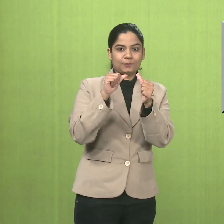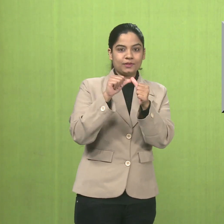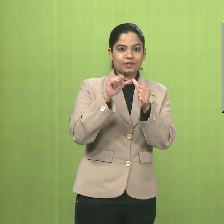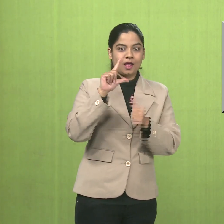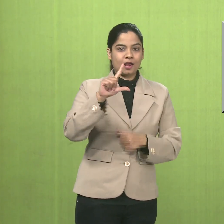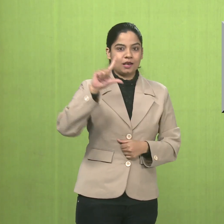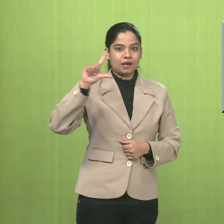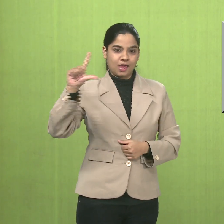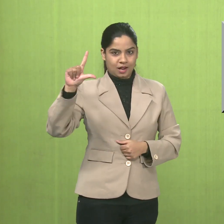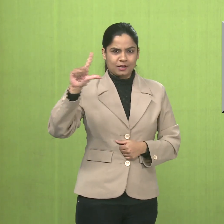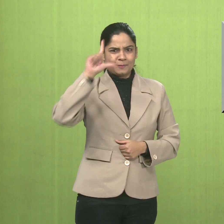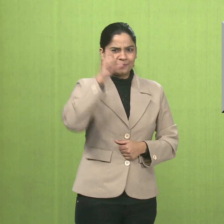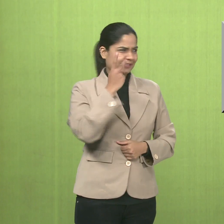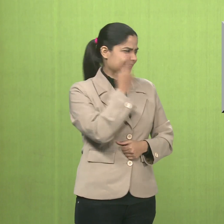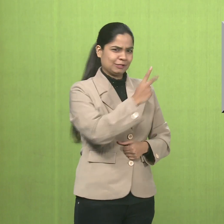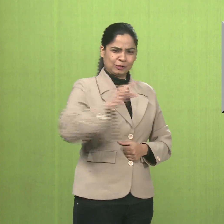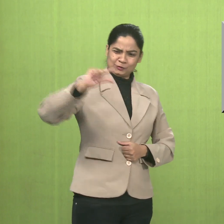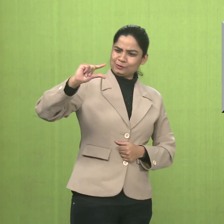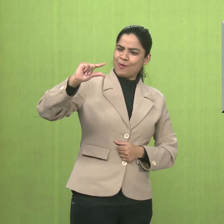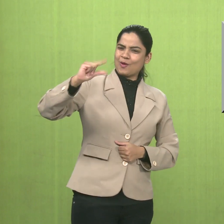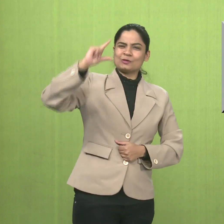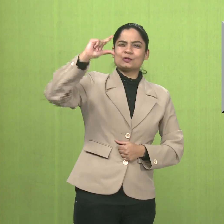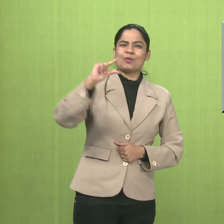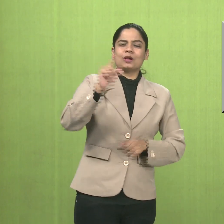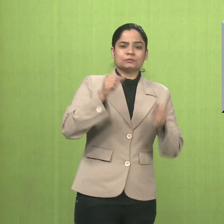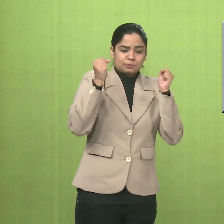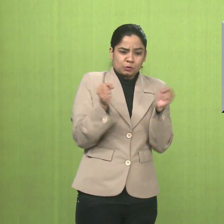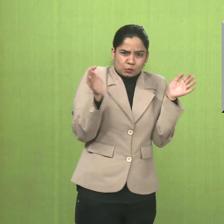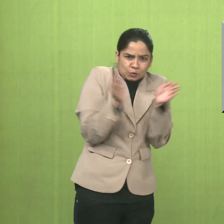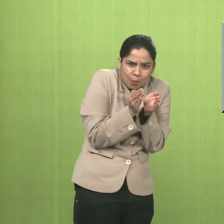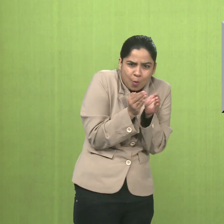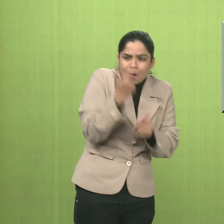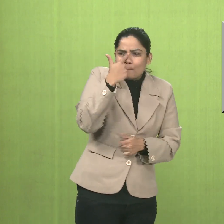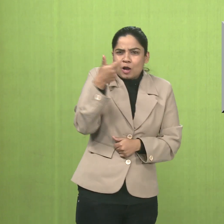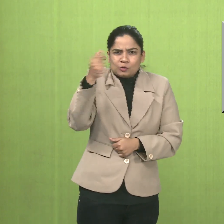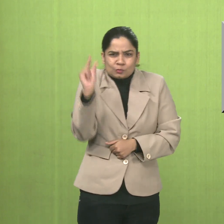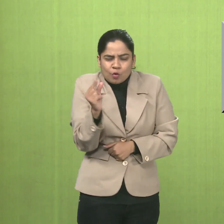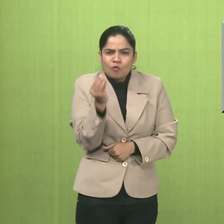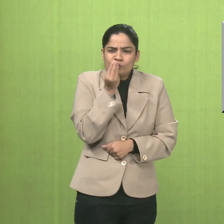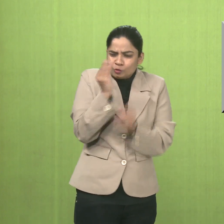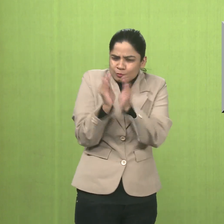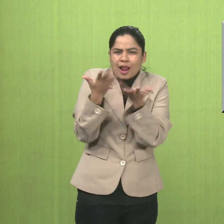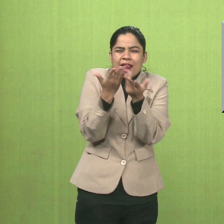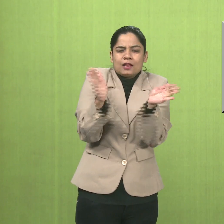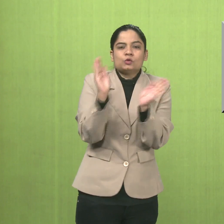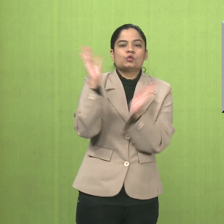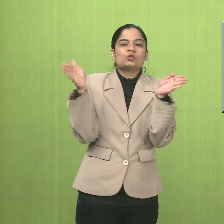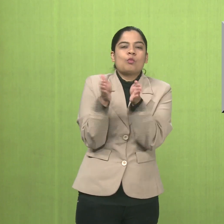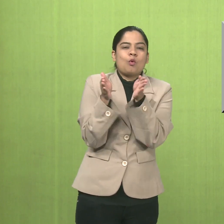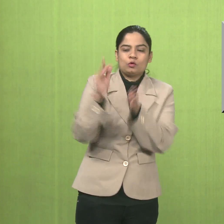Small, a size that is less than usual. For example, a small chair, a small pen, small amount of food, something